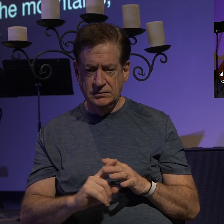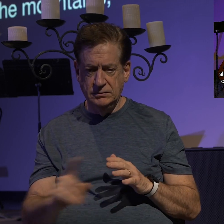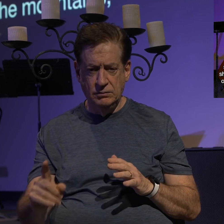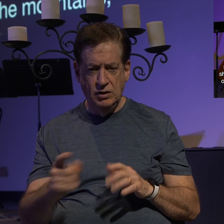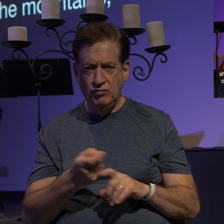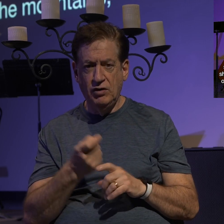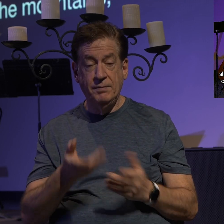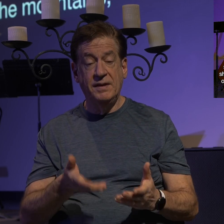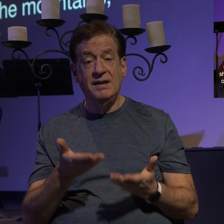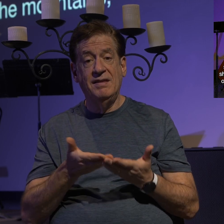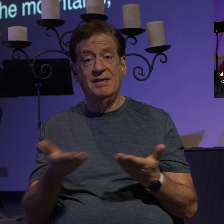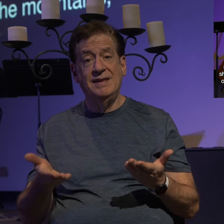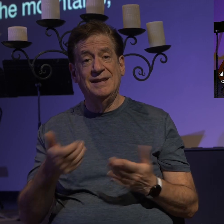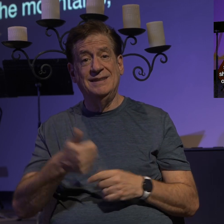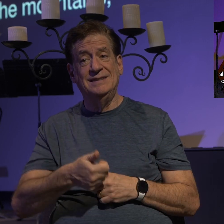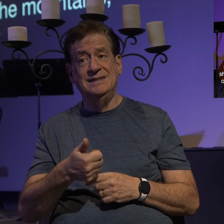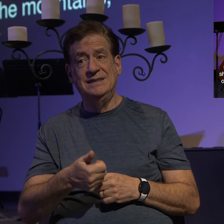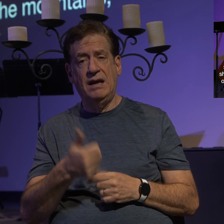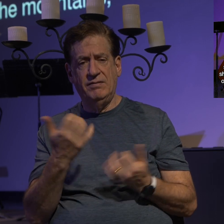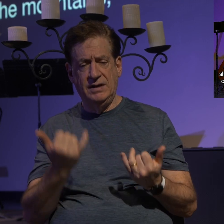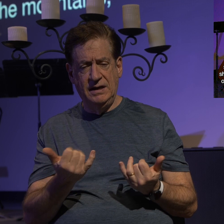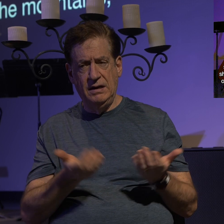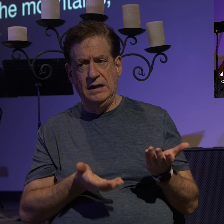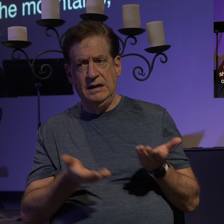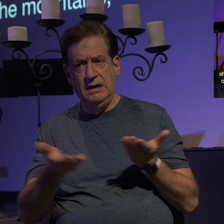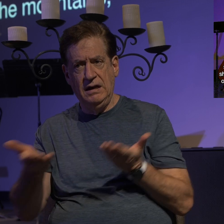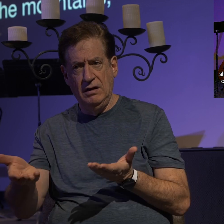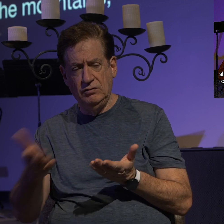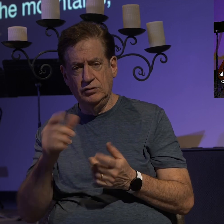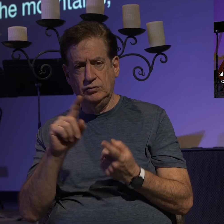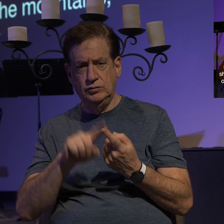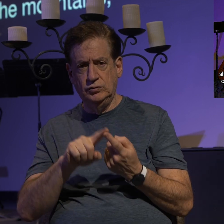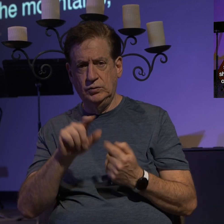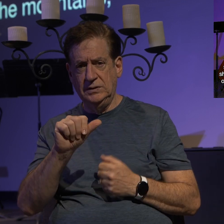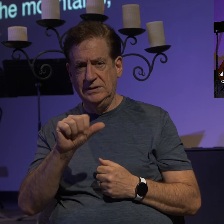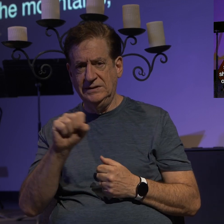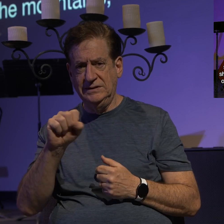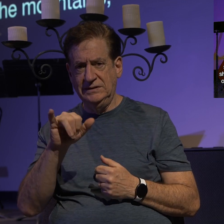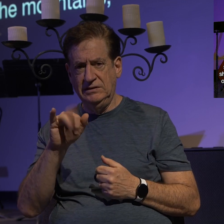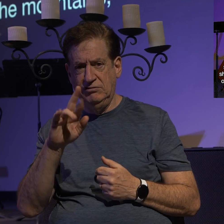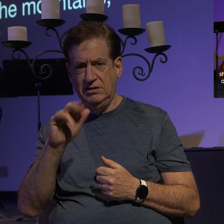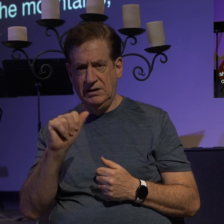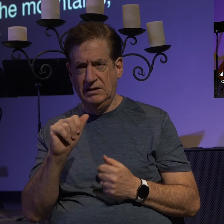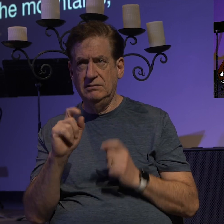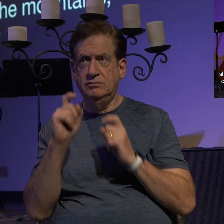The thing itself shall be carried to Assyria and tribute to the king.